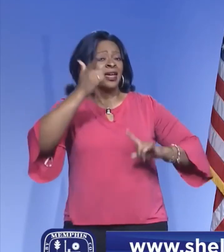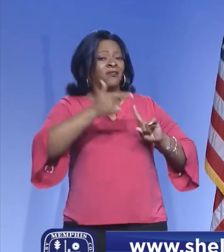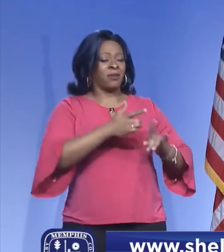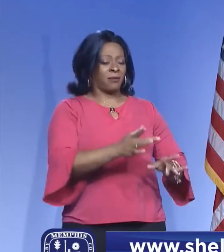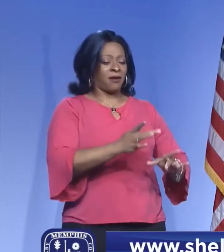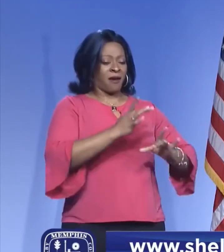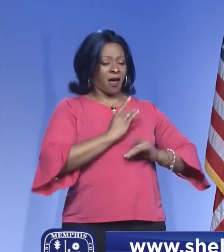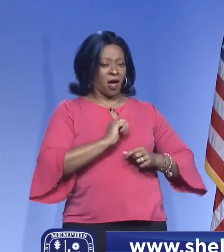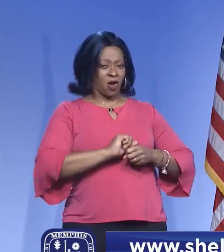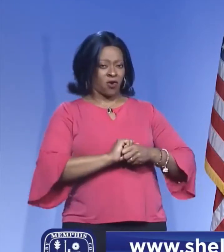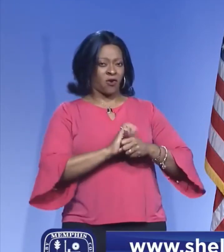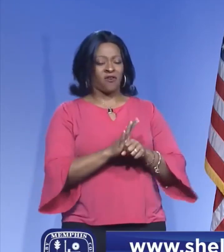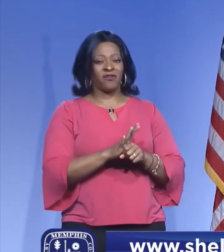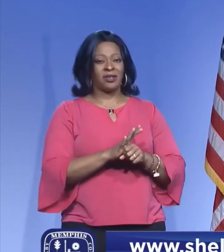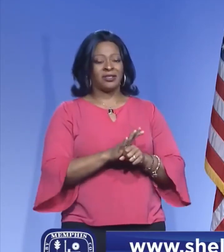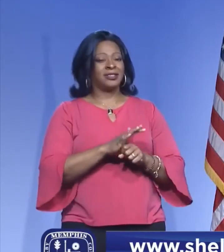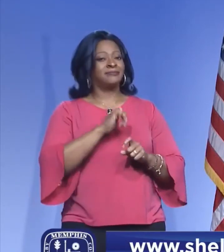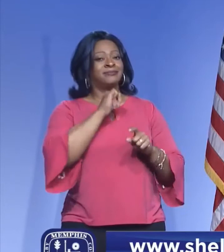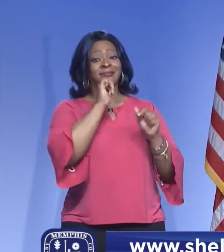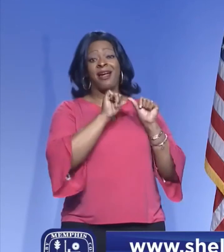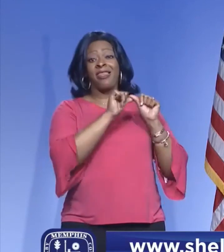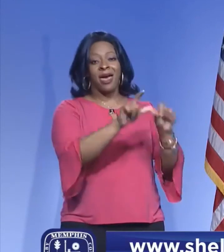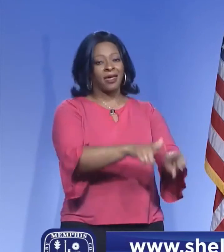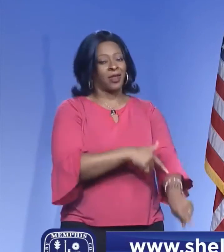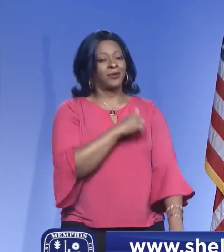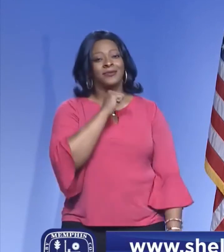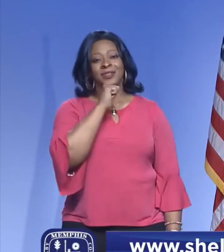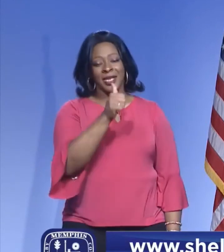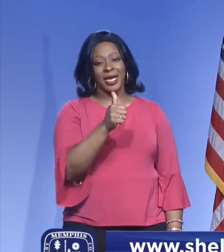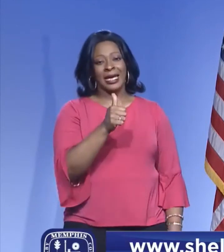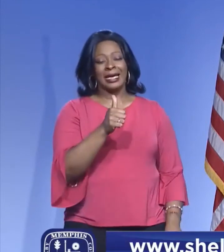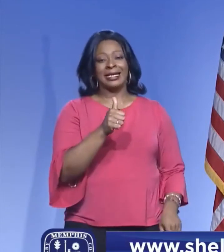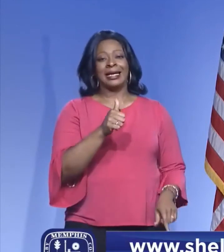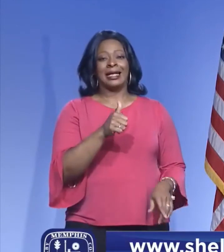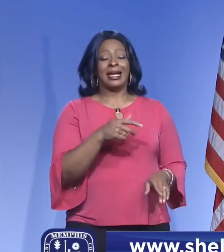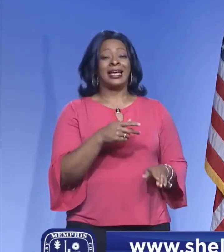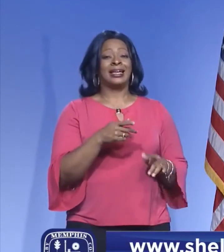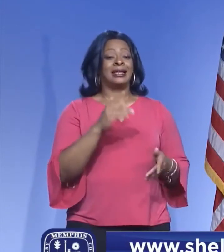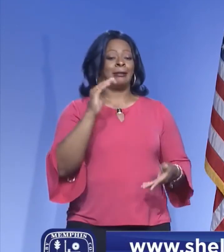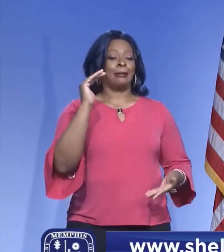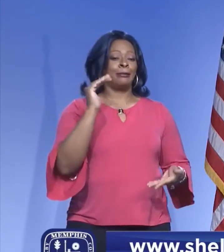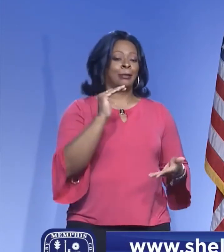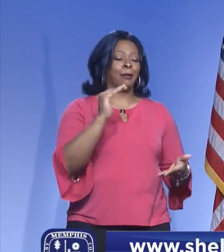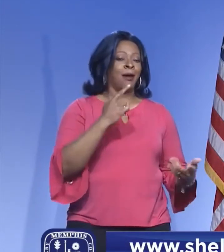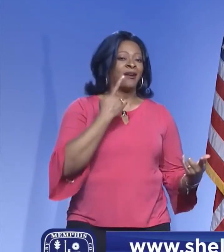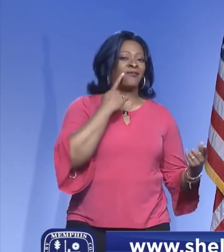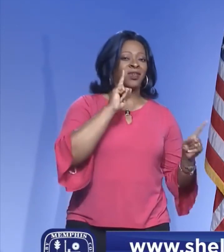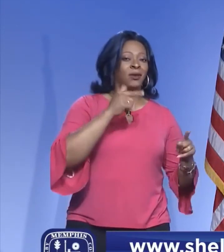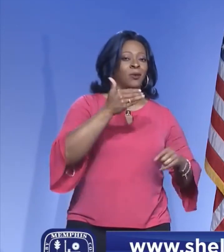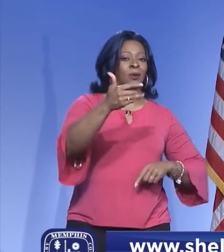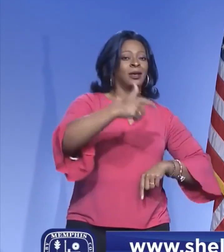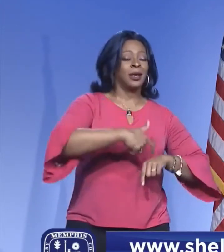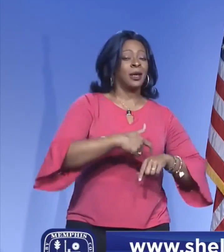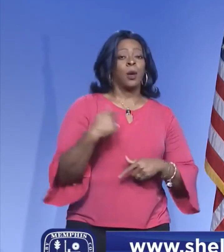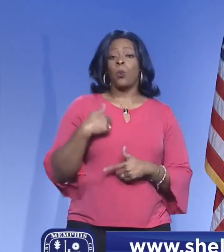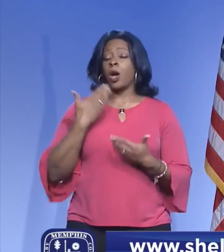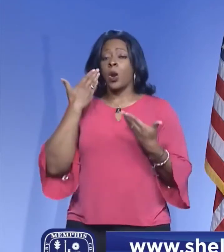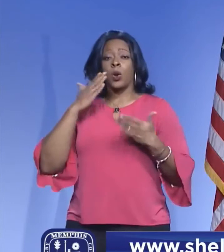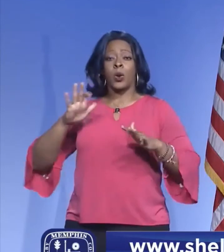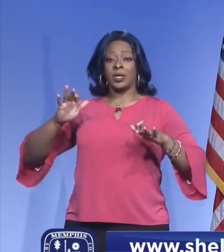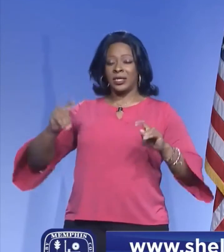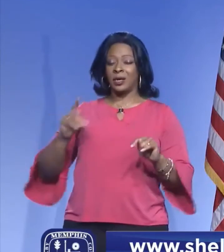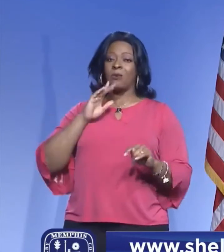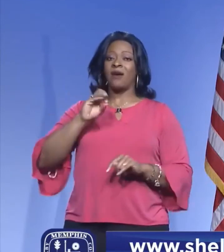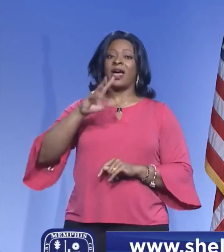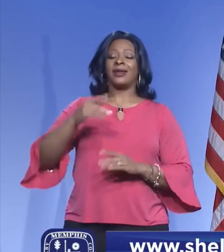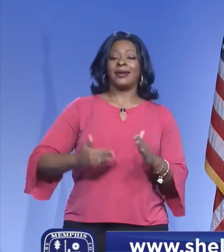disease, does not last. It wanes over time. What we don't know yet, but we'll find out in